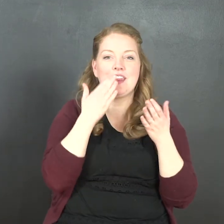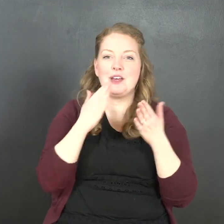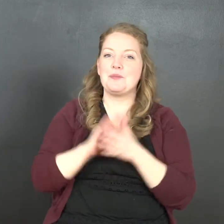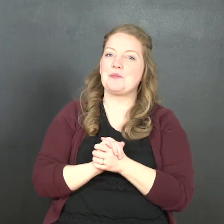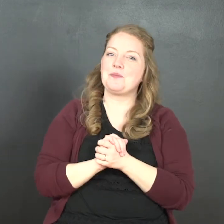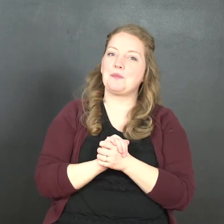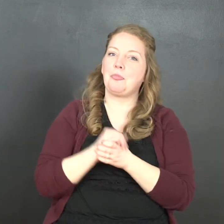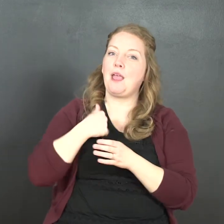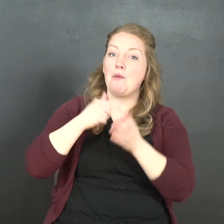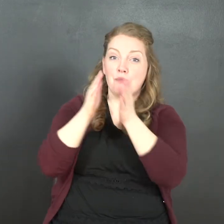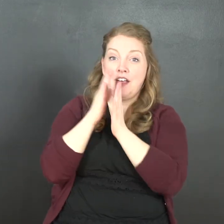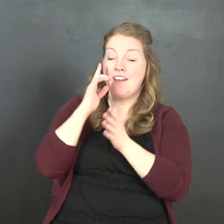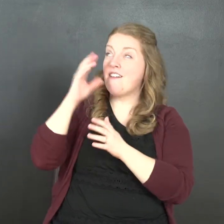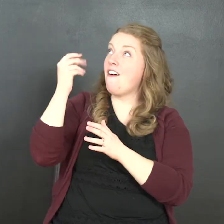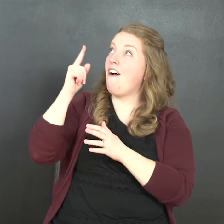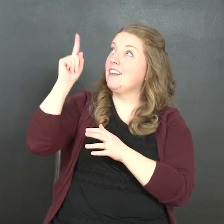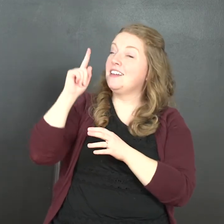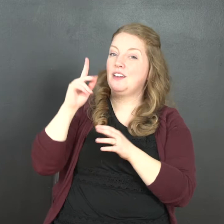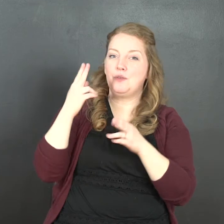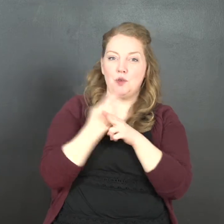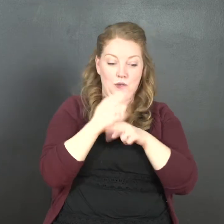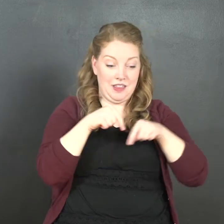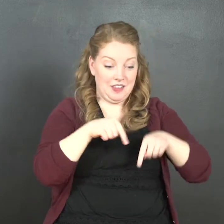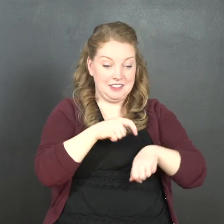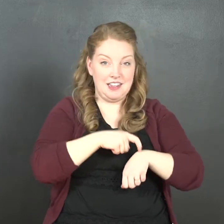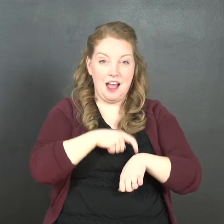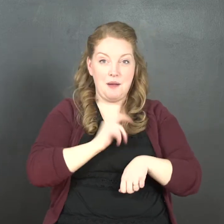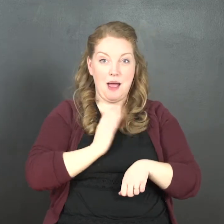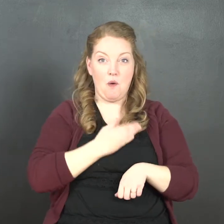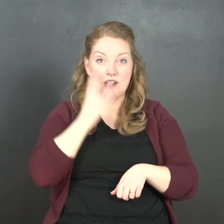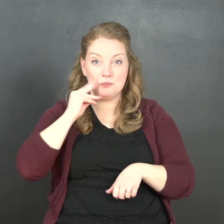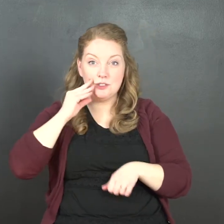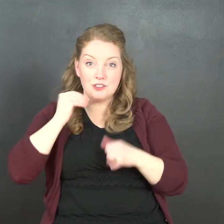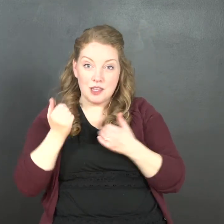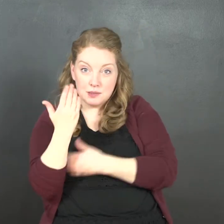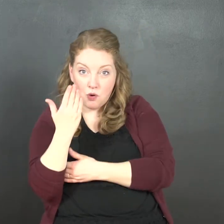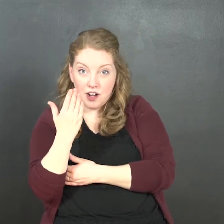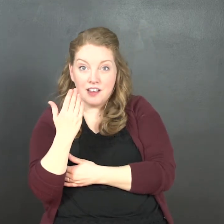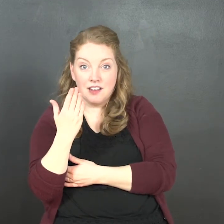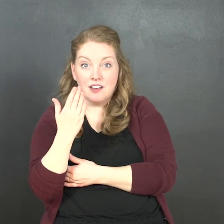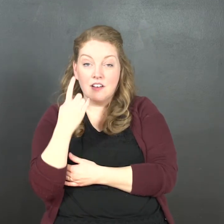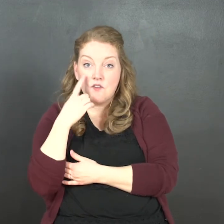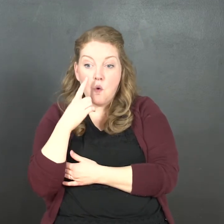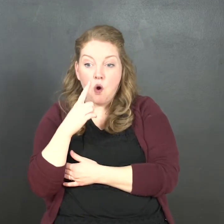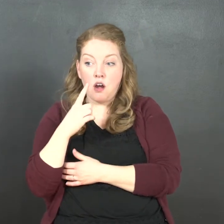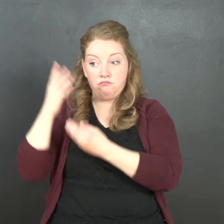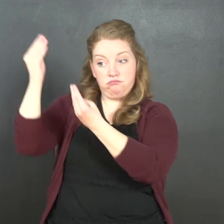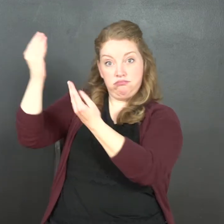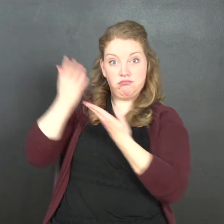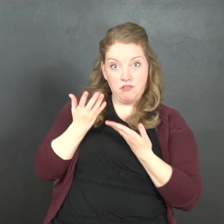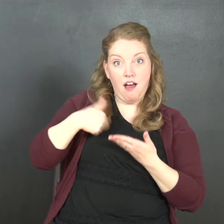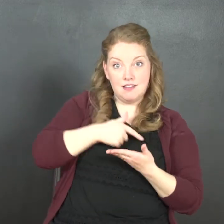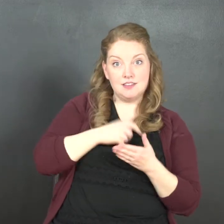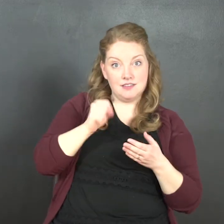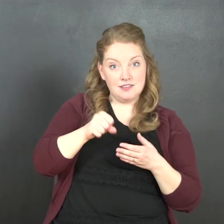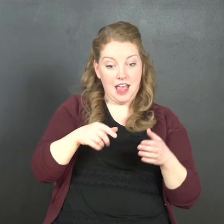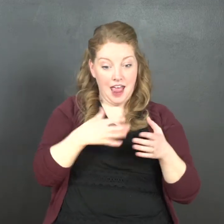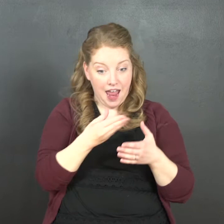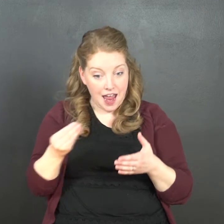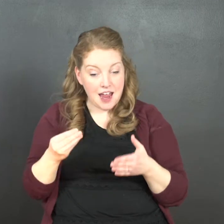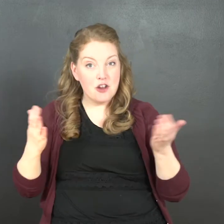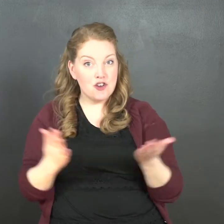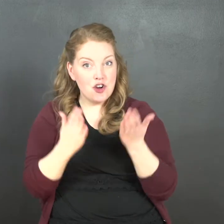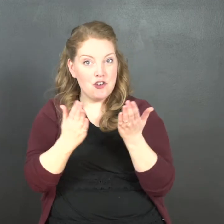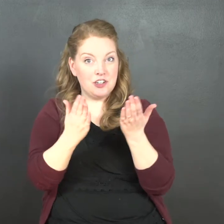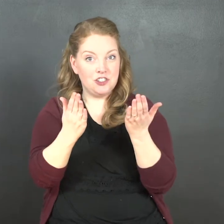this time and our experience this morning to not only inform us, but to encourage us and to strengthen